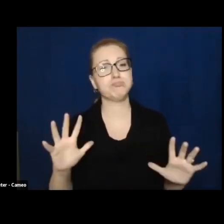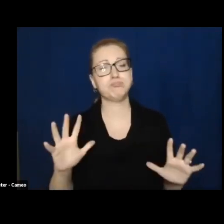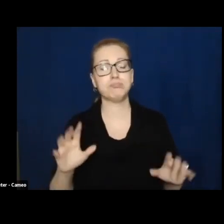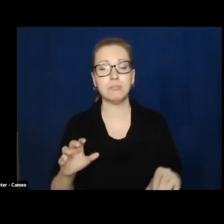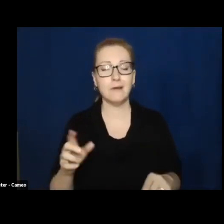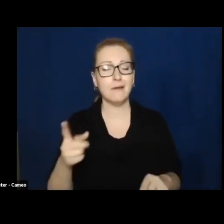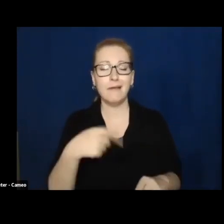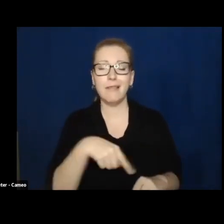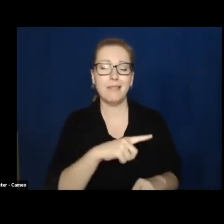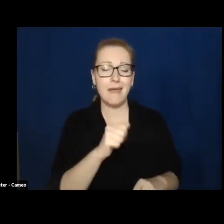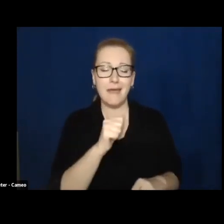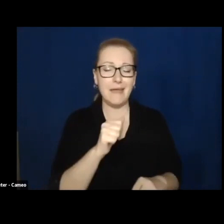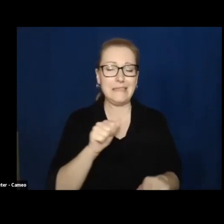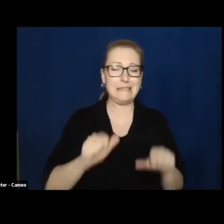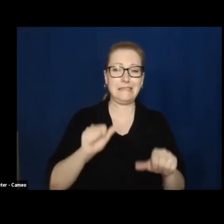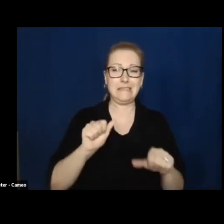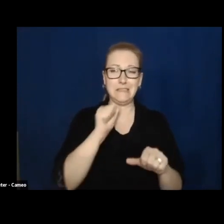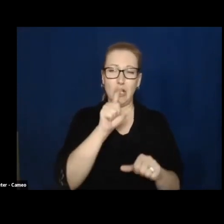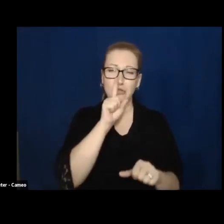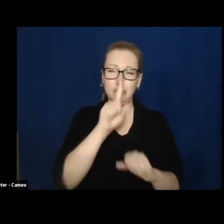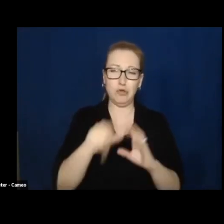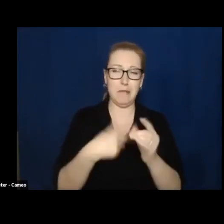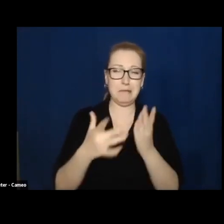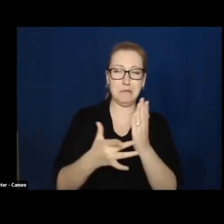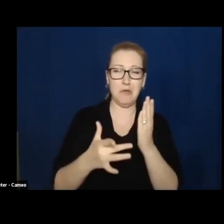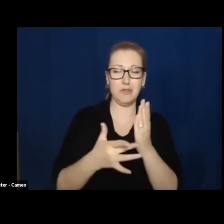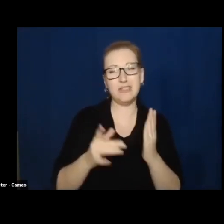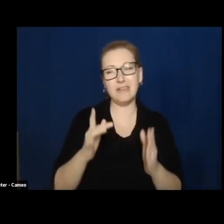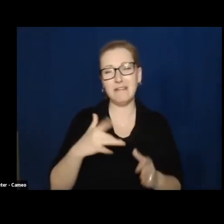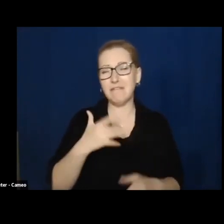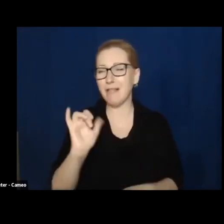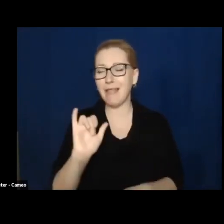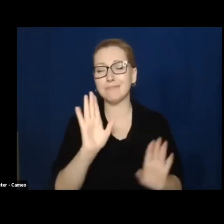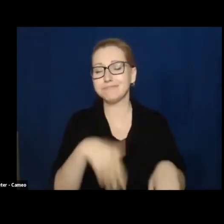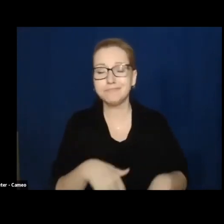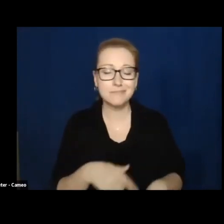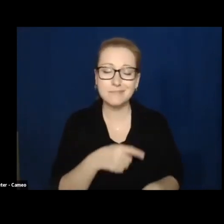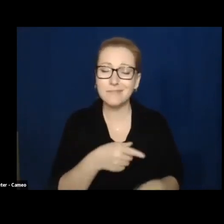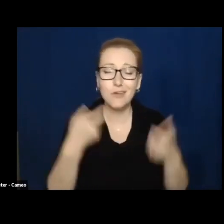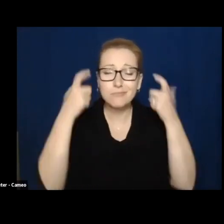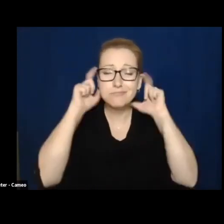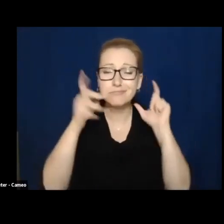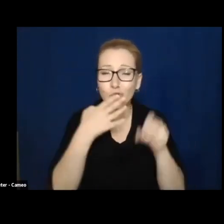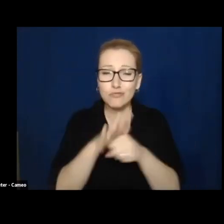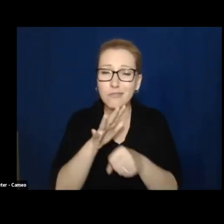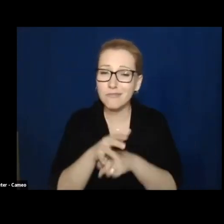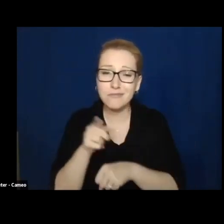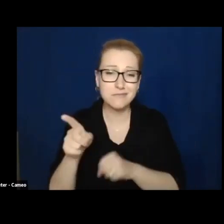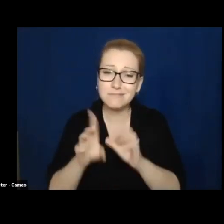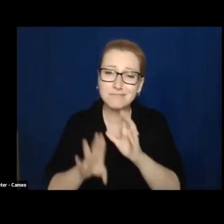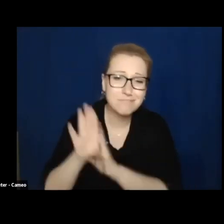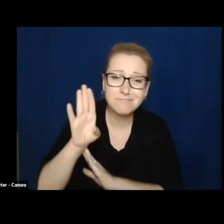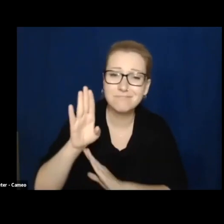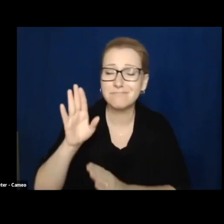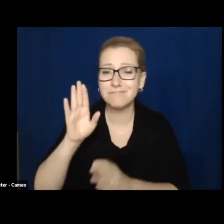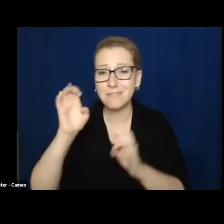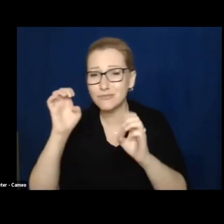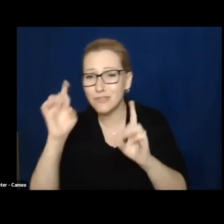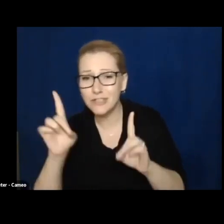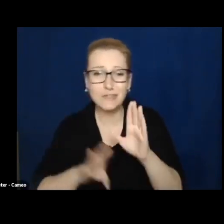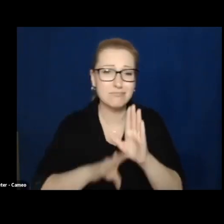wasn't a necessity because I had always adapted and I was thriving academically. I was doing great. But we